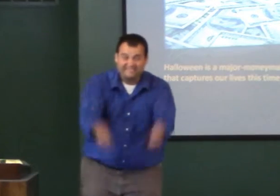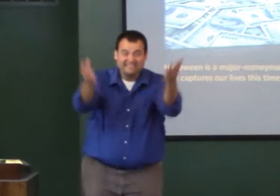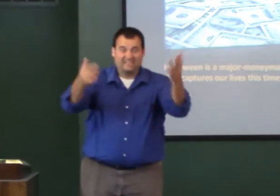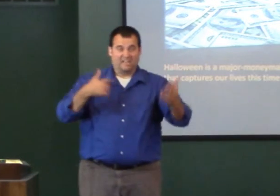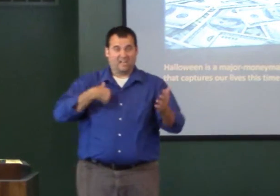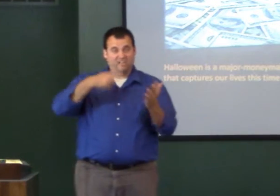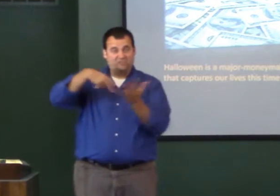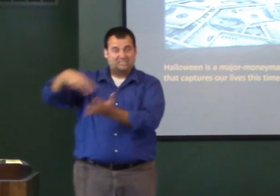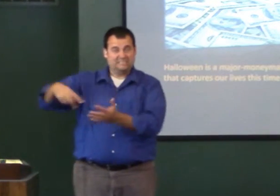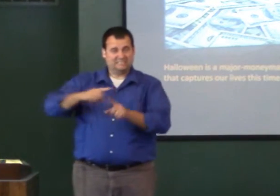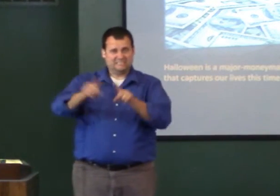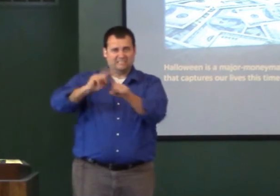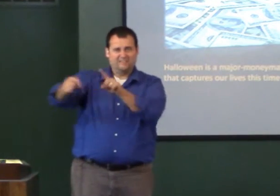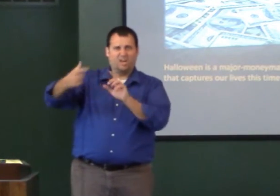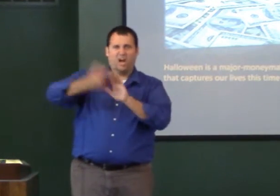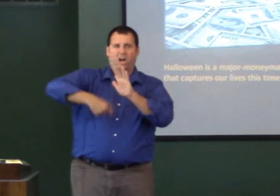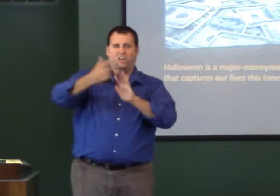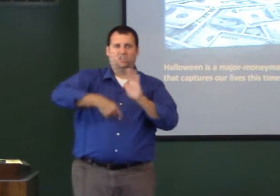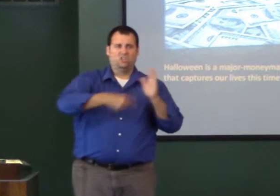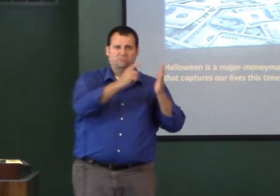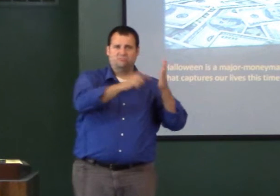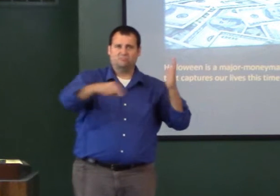So I'm going to give you the information.